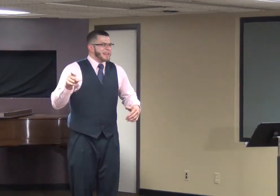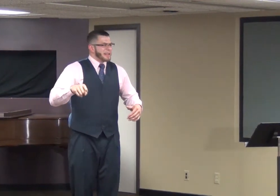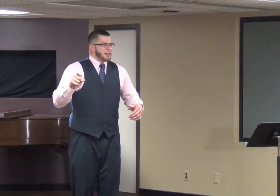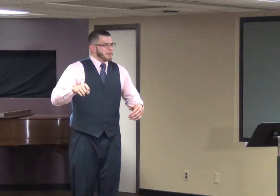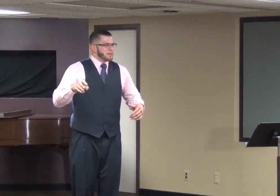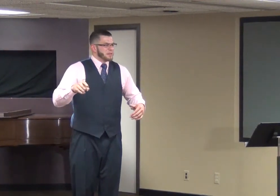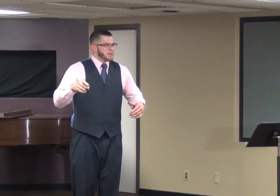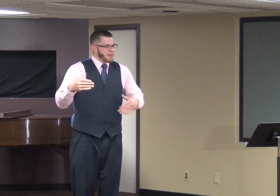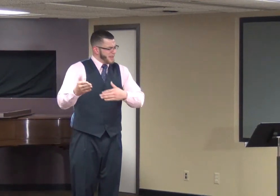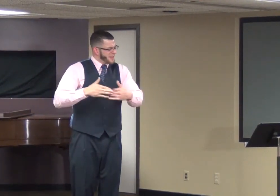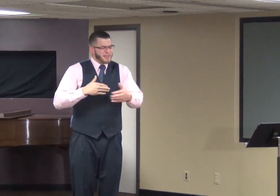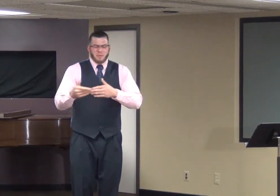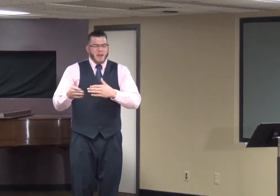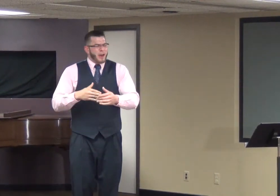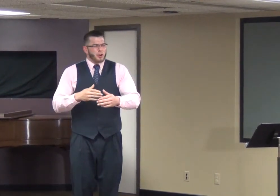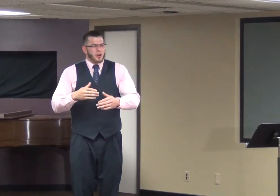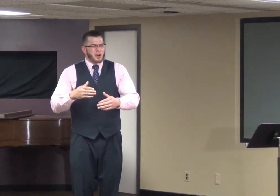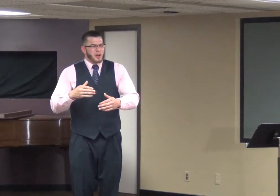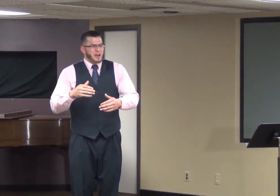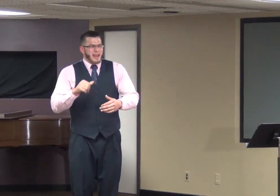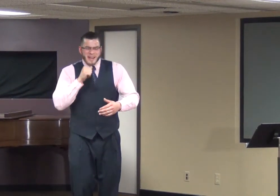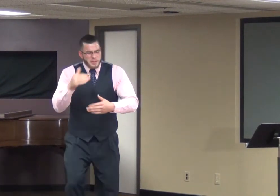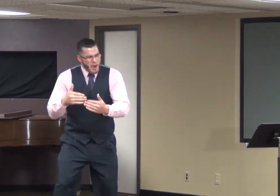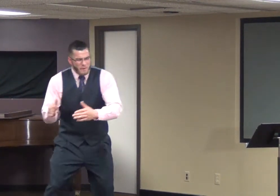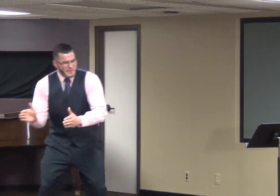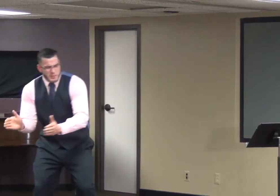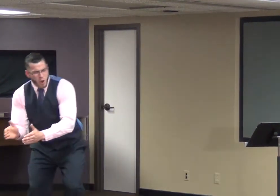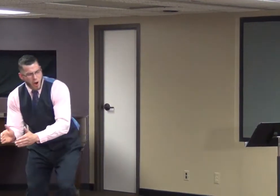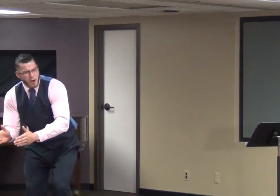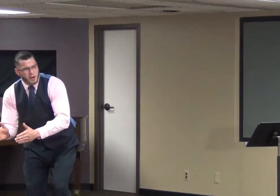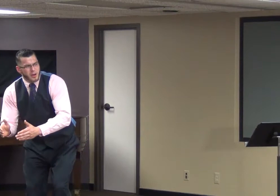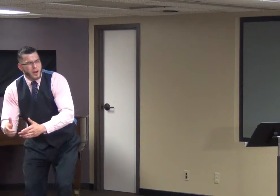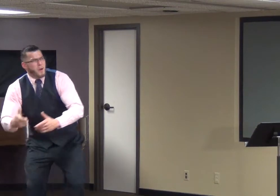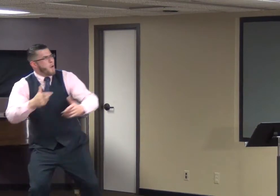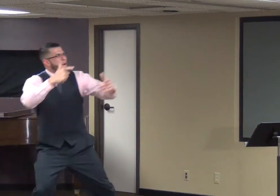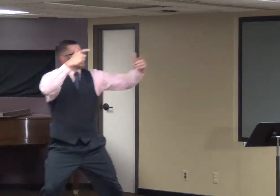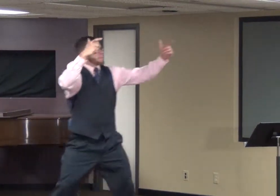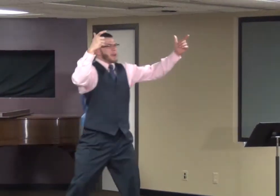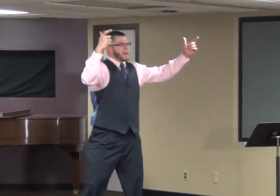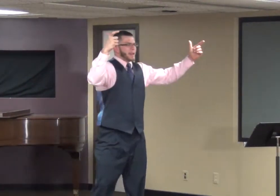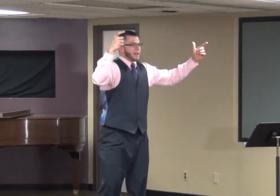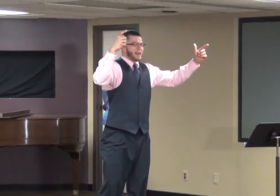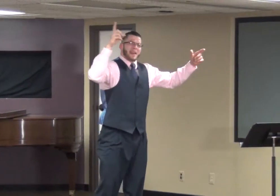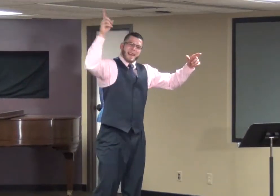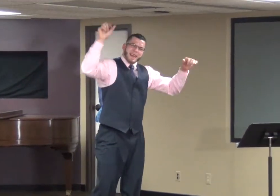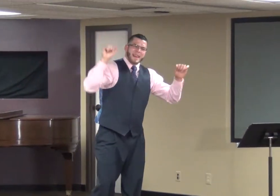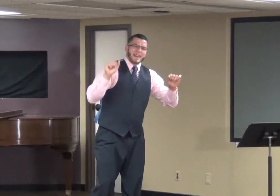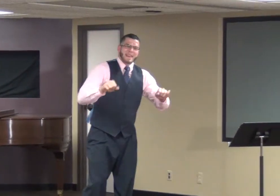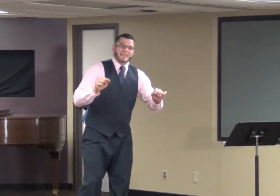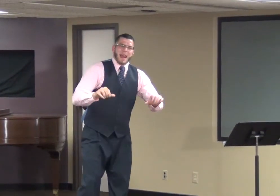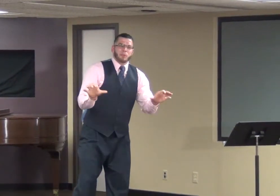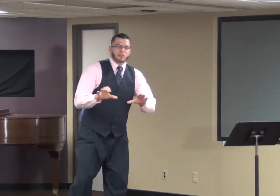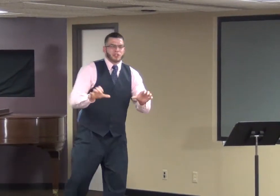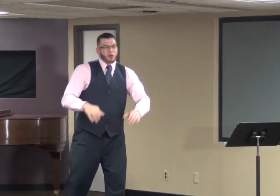need, it doesn't matter. It doesn't matter if it's small or if it's big. He is able to do